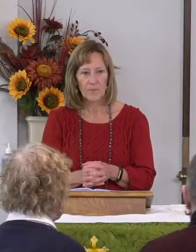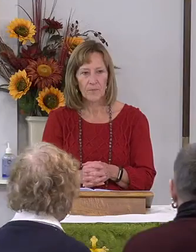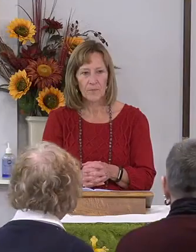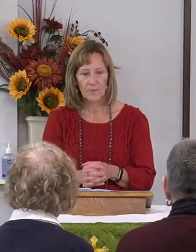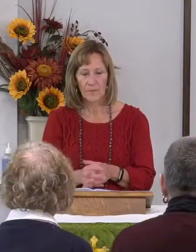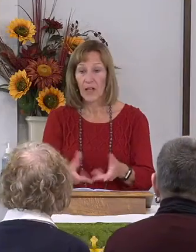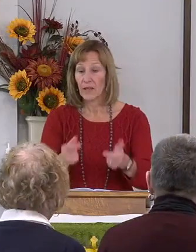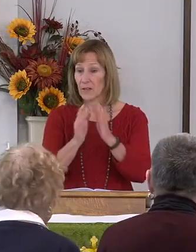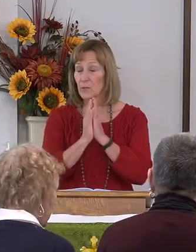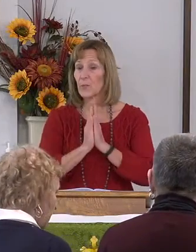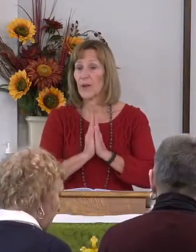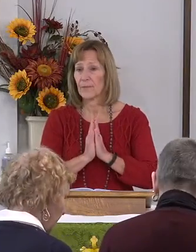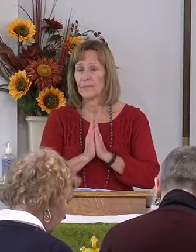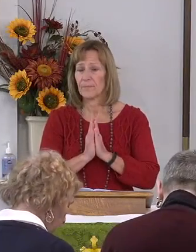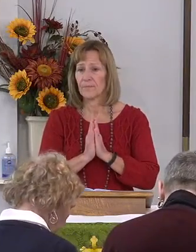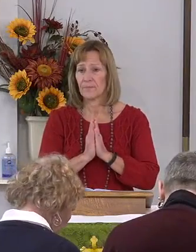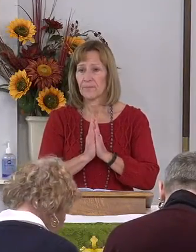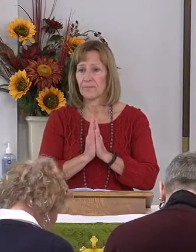Let us pray.